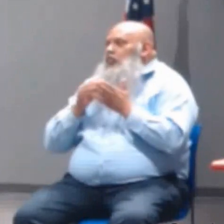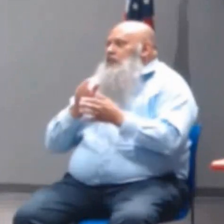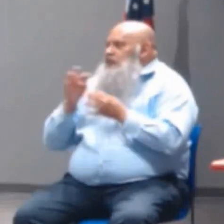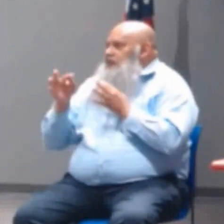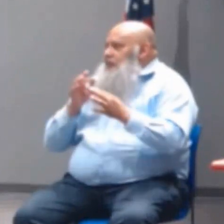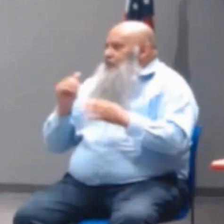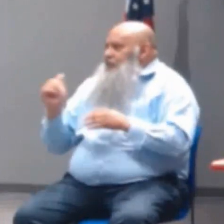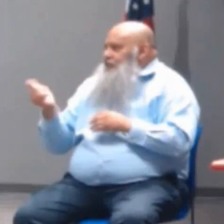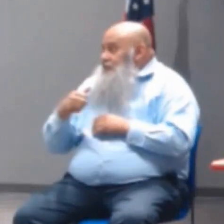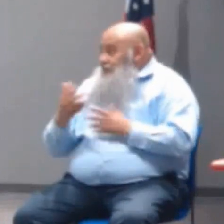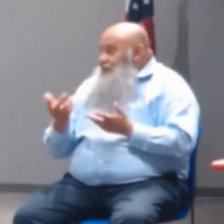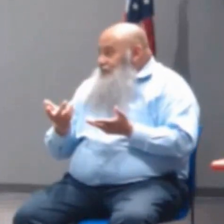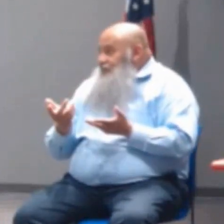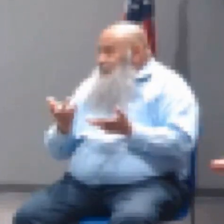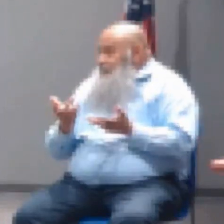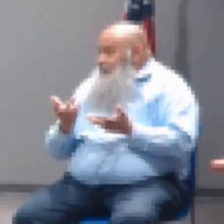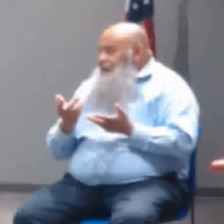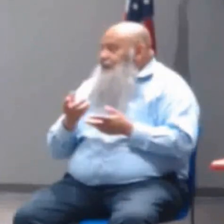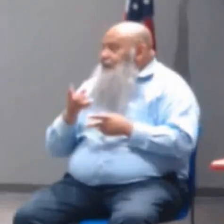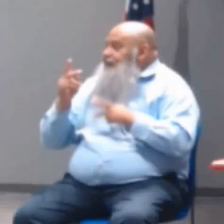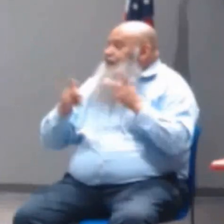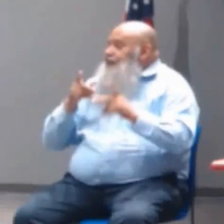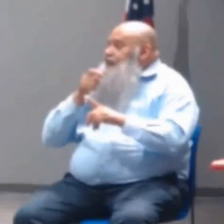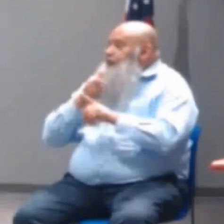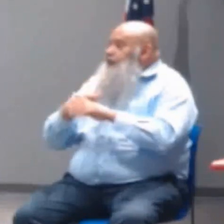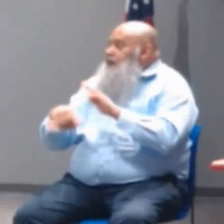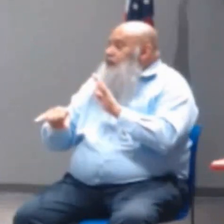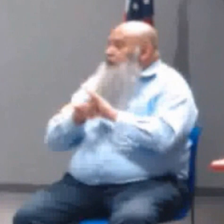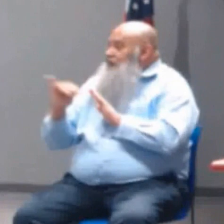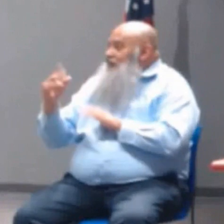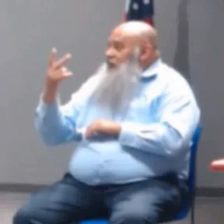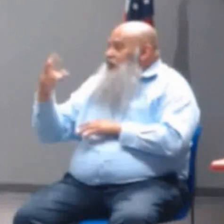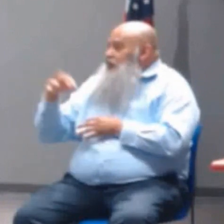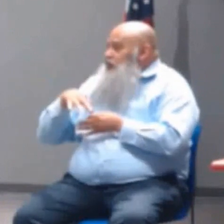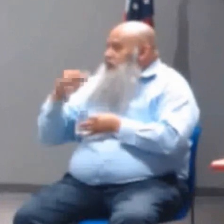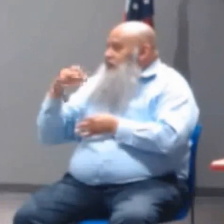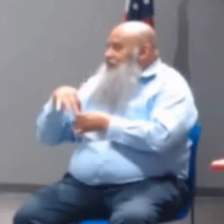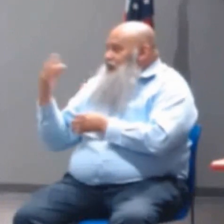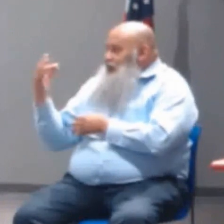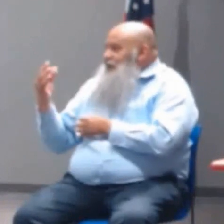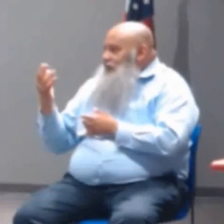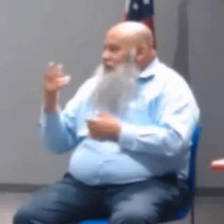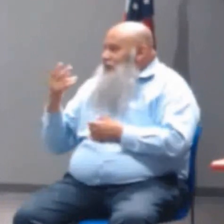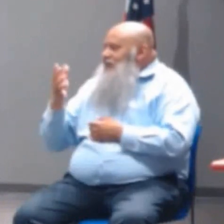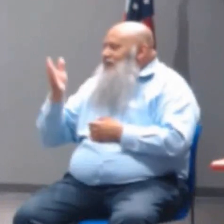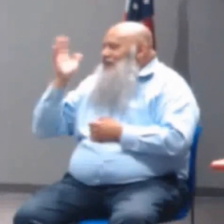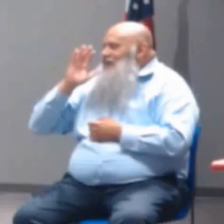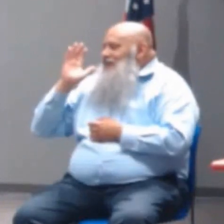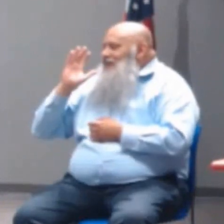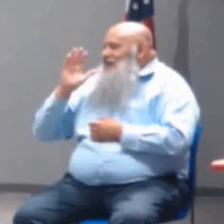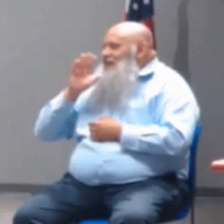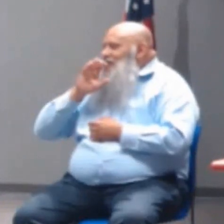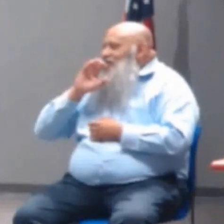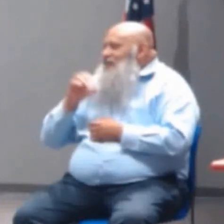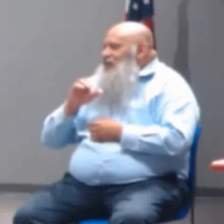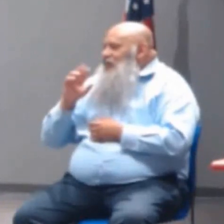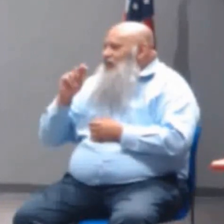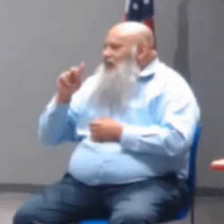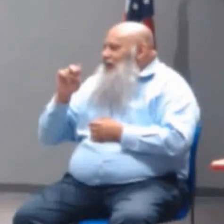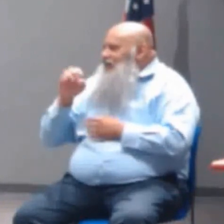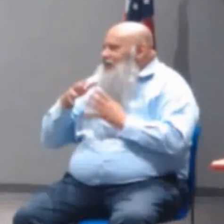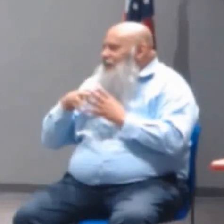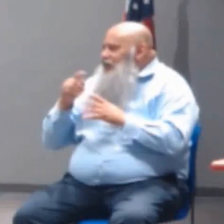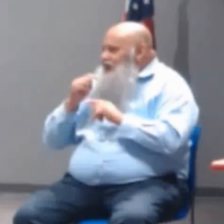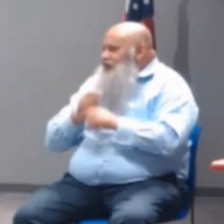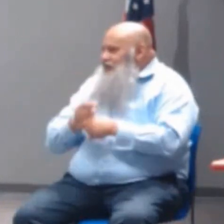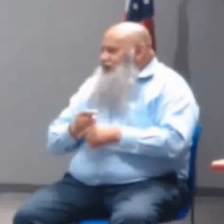ourselves. There's people that identify as two-spirited, which is an ancient Native American tradition.